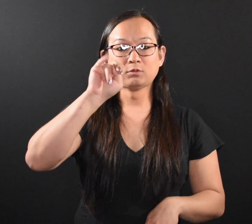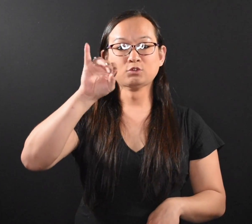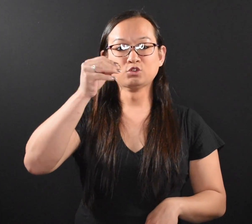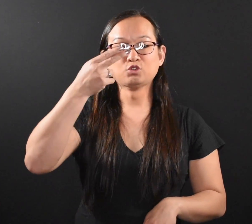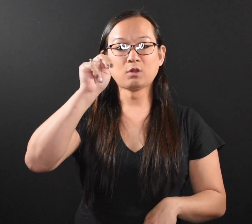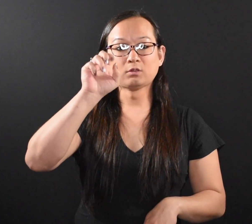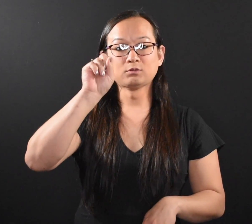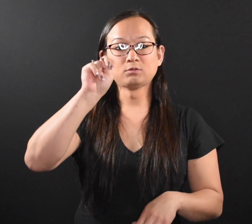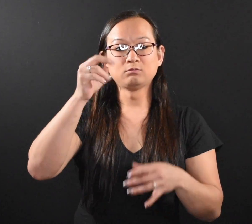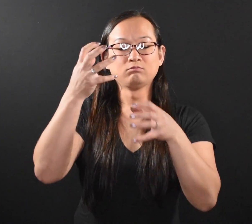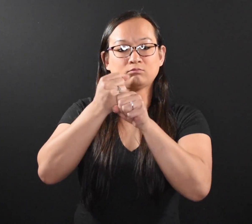review.